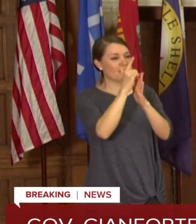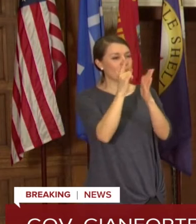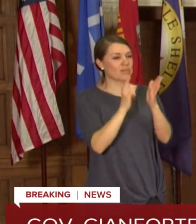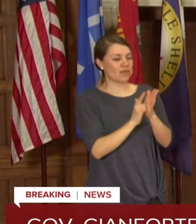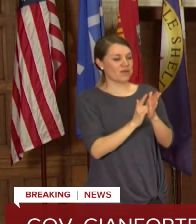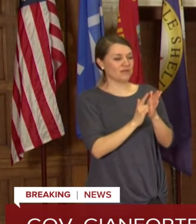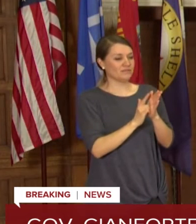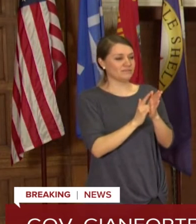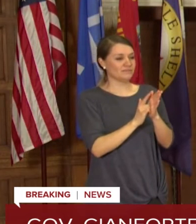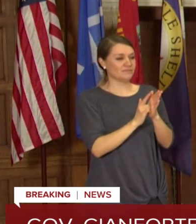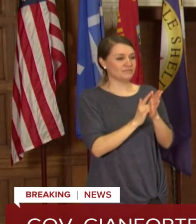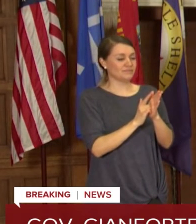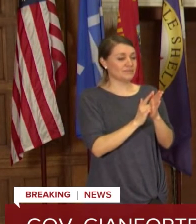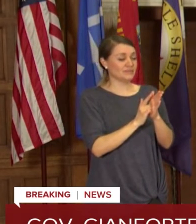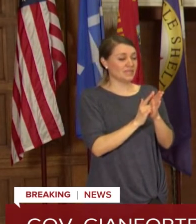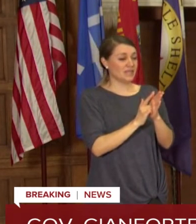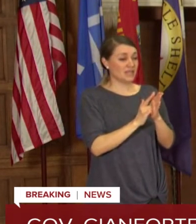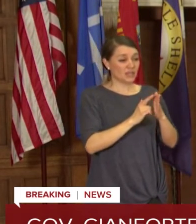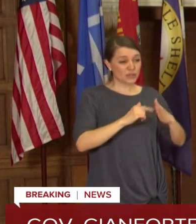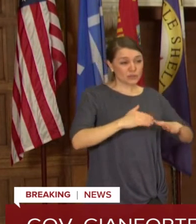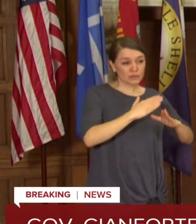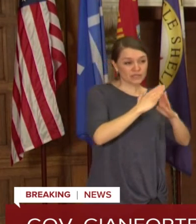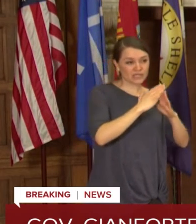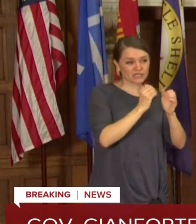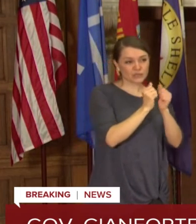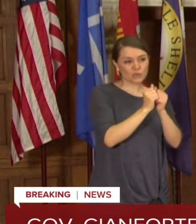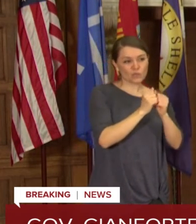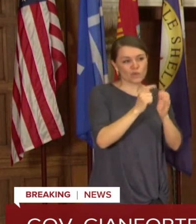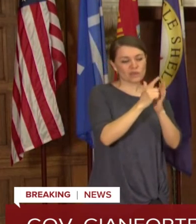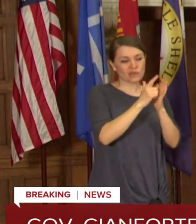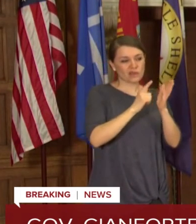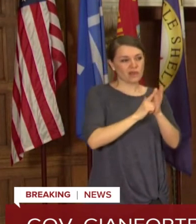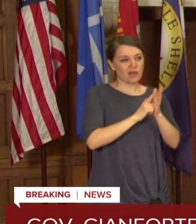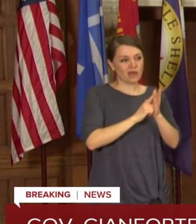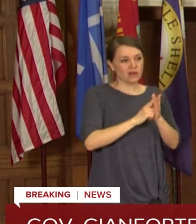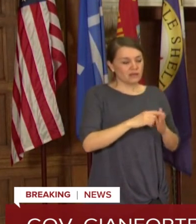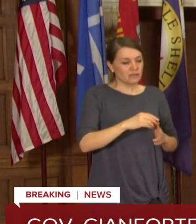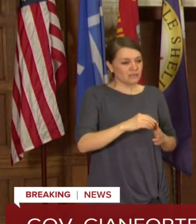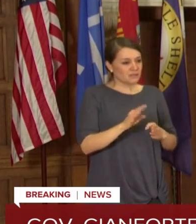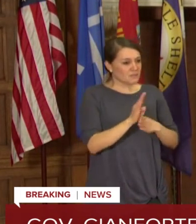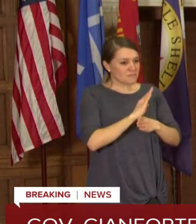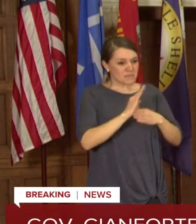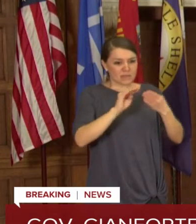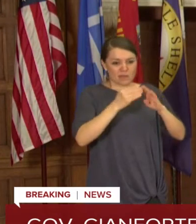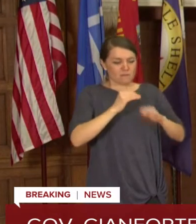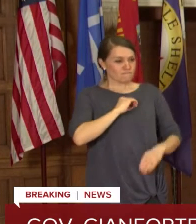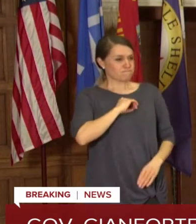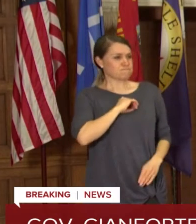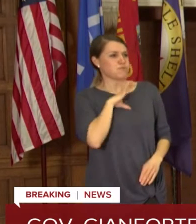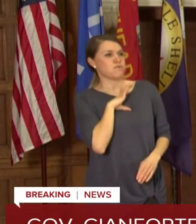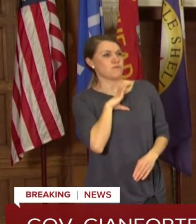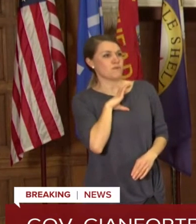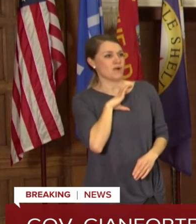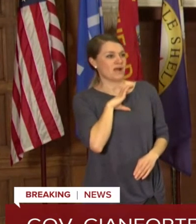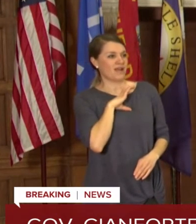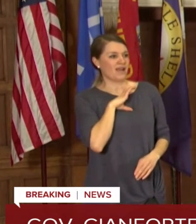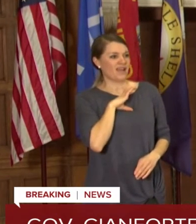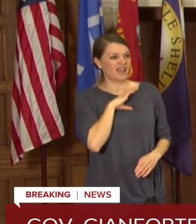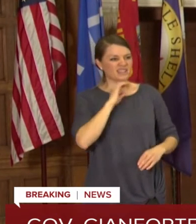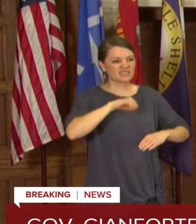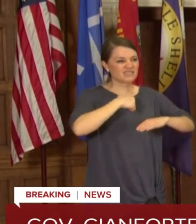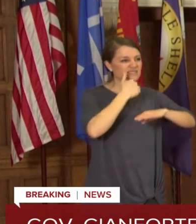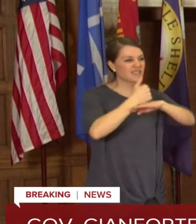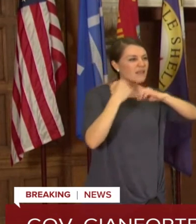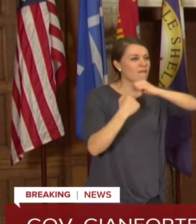law is a tremendous boost of confidence to the business community. And I believe it builds a